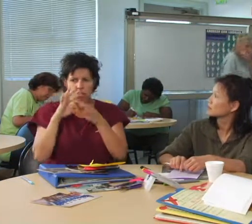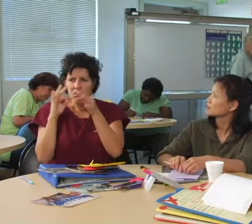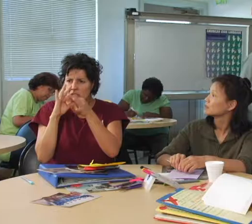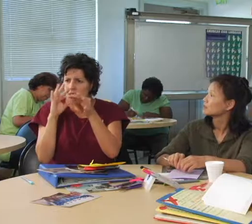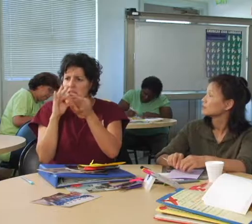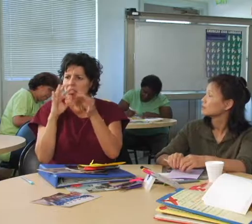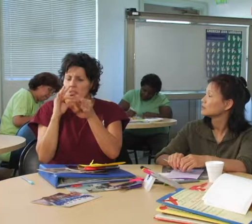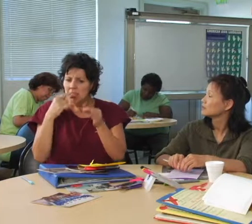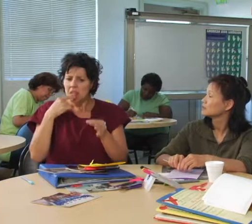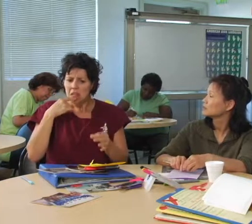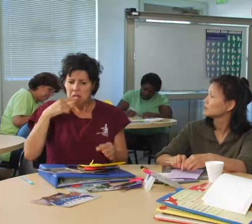Okay, I'll think about it.